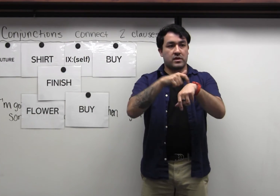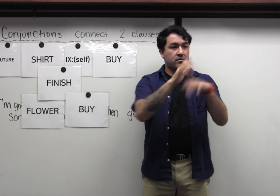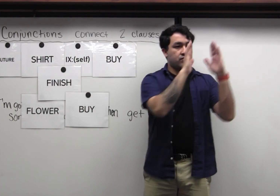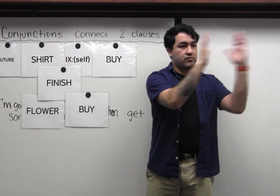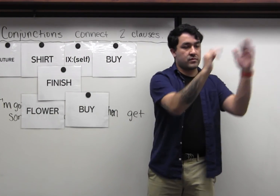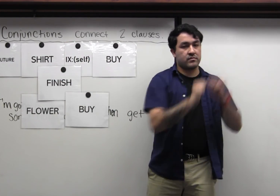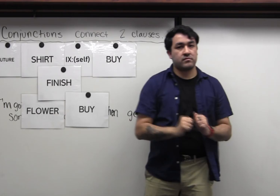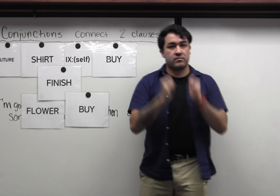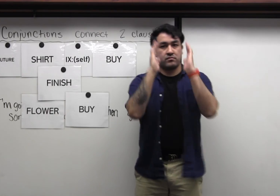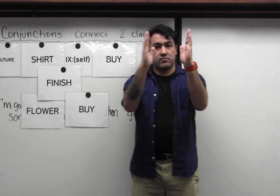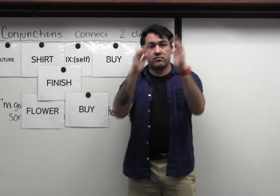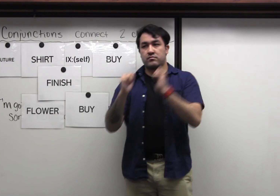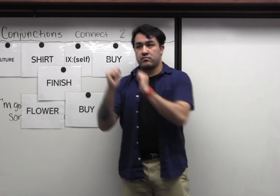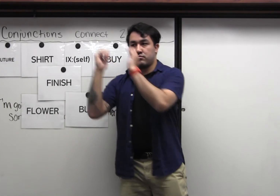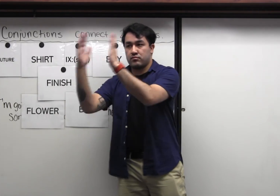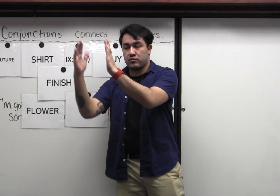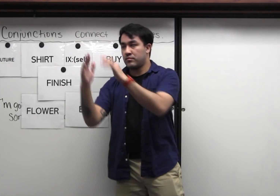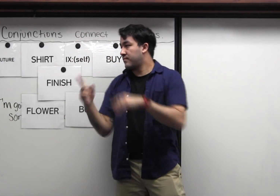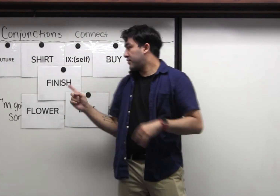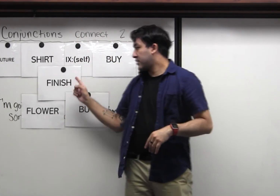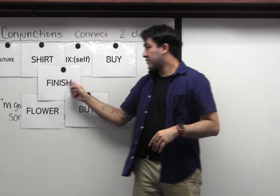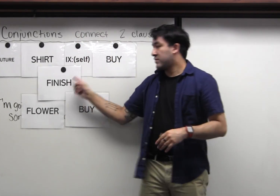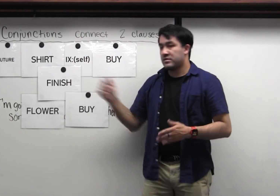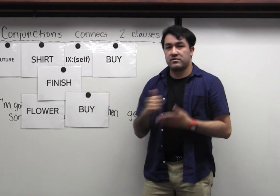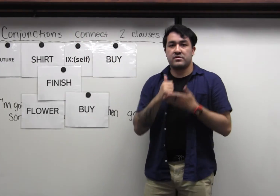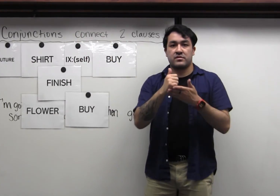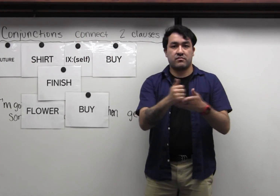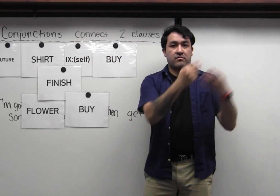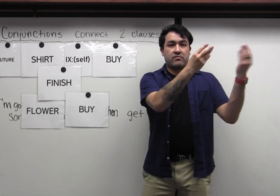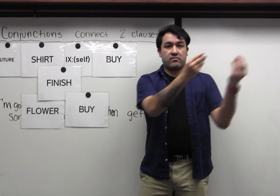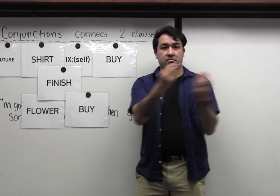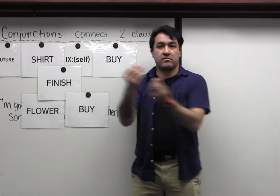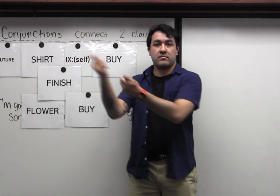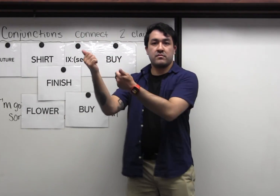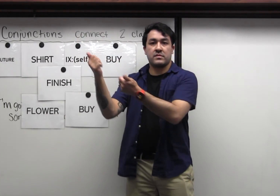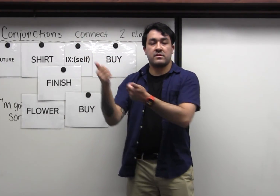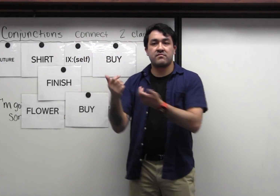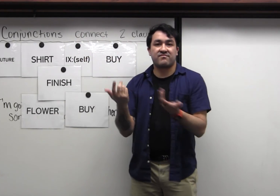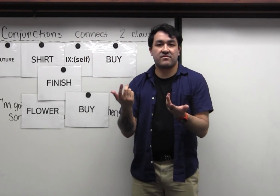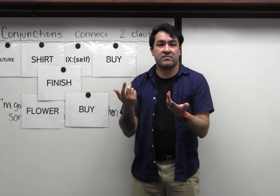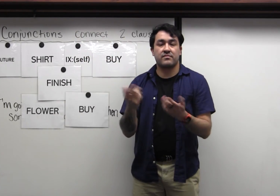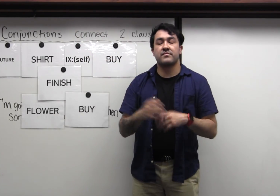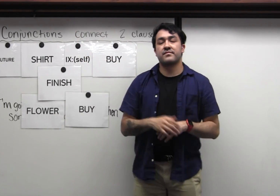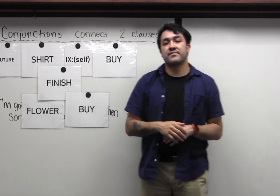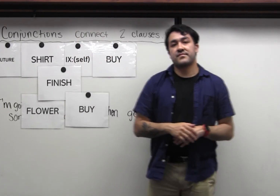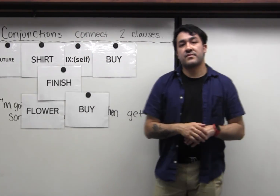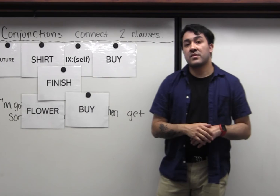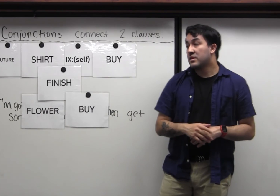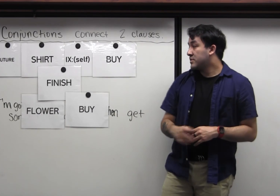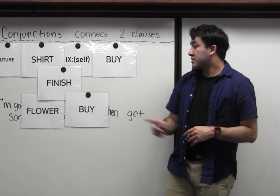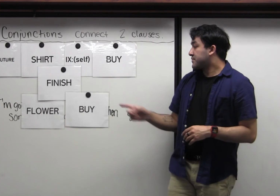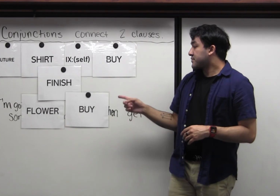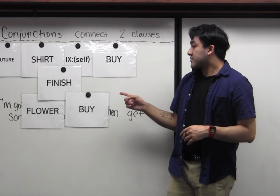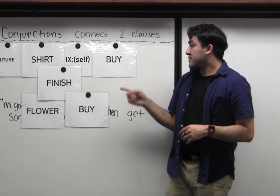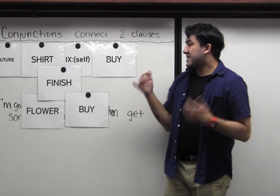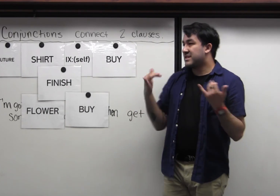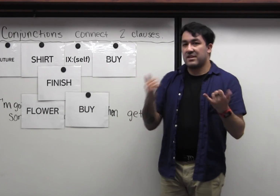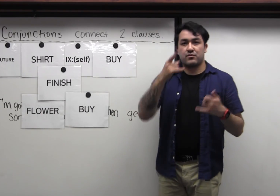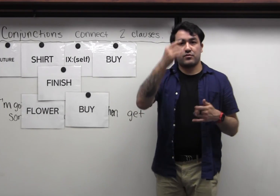night. And so you have each chunk of time, and the conjunction of finish will actually help bridge that all